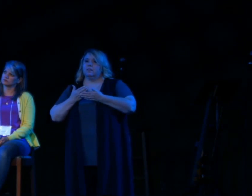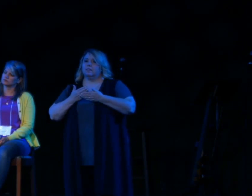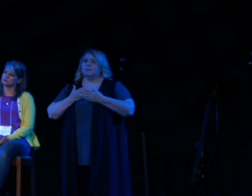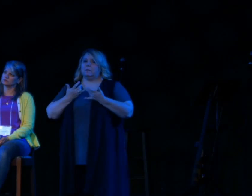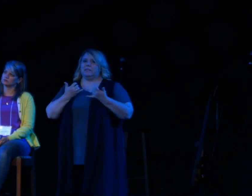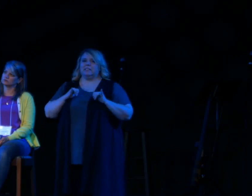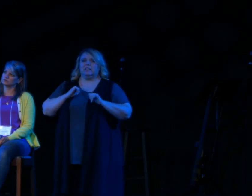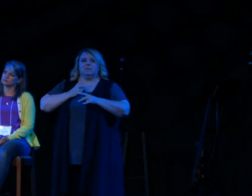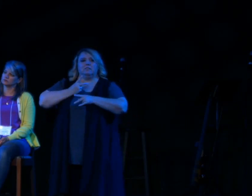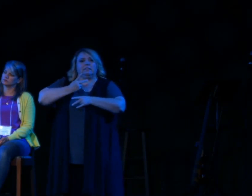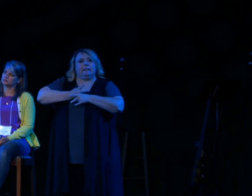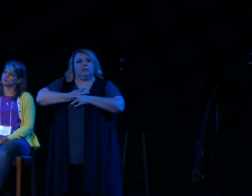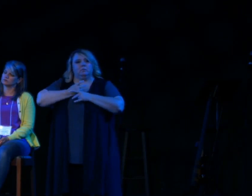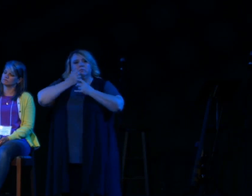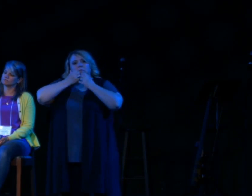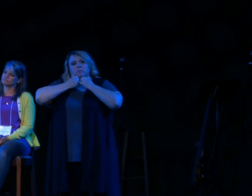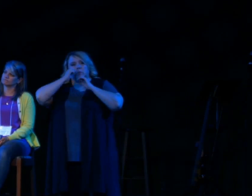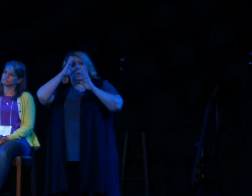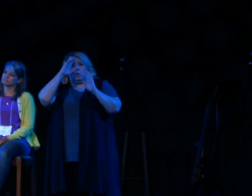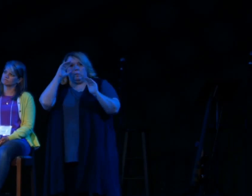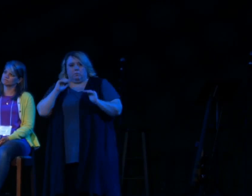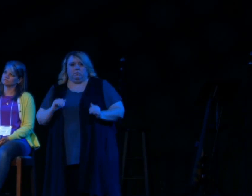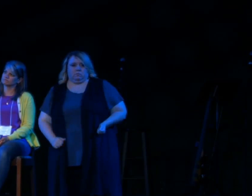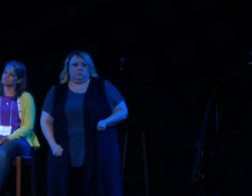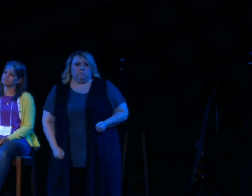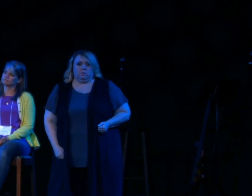never loses hope.